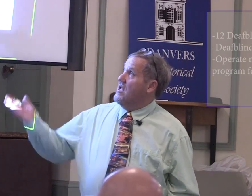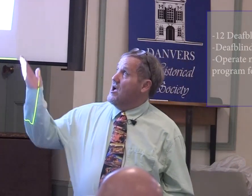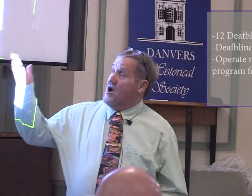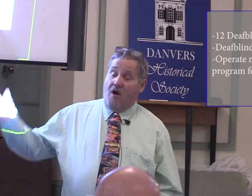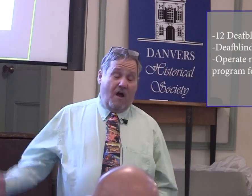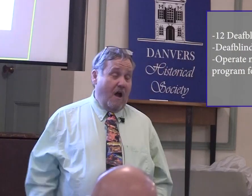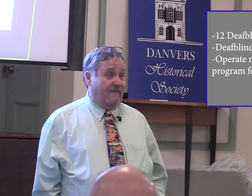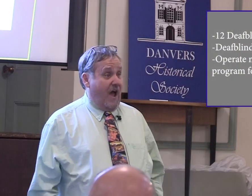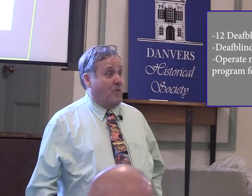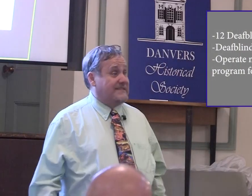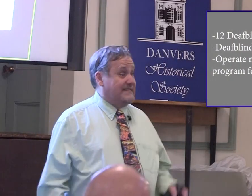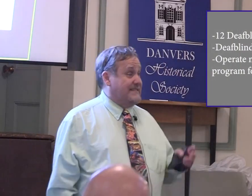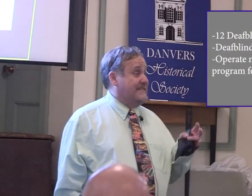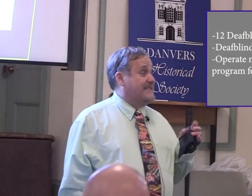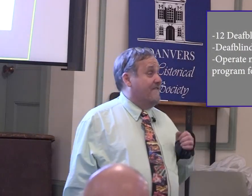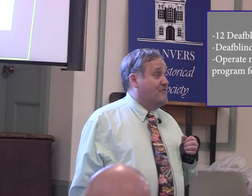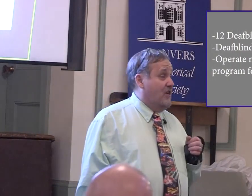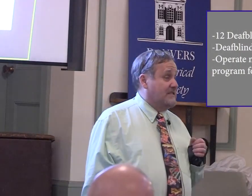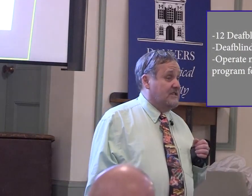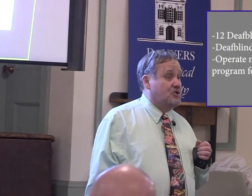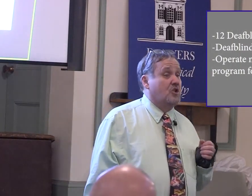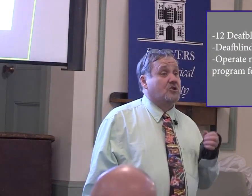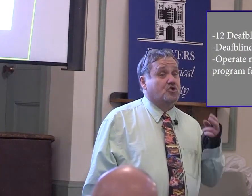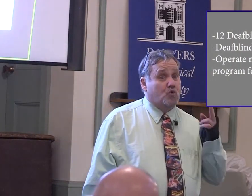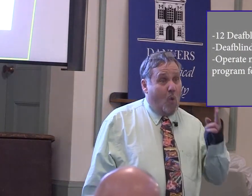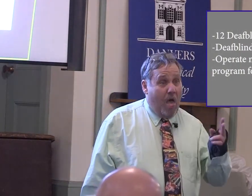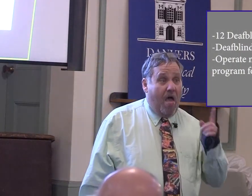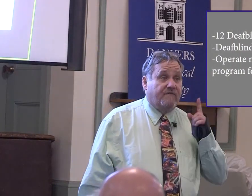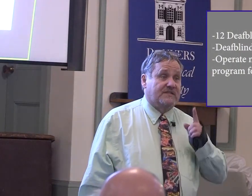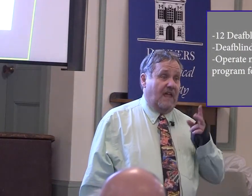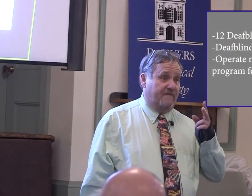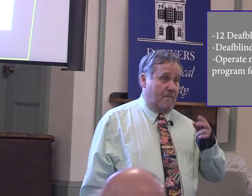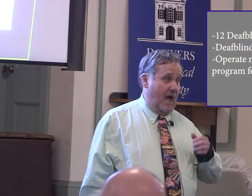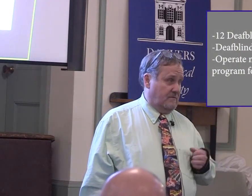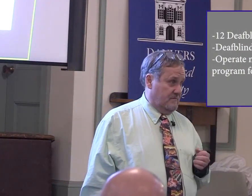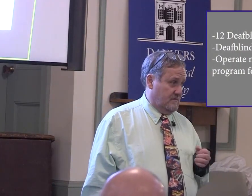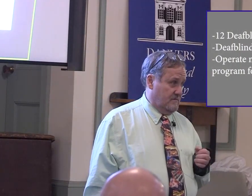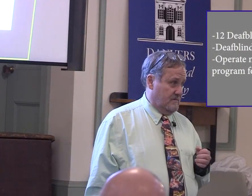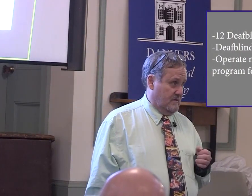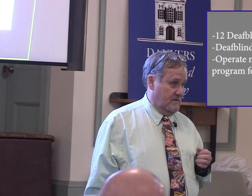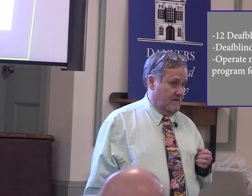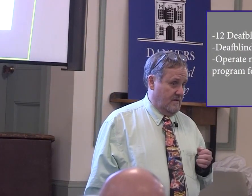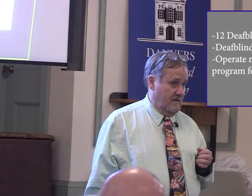So, of our 67 residents, 12 are deafblind.